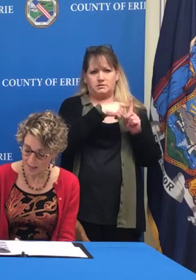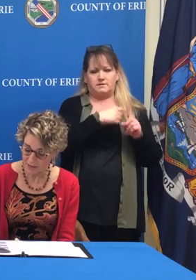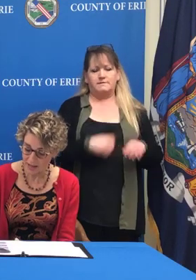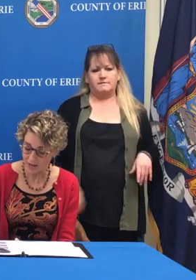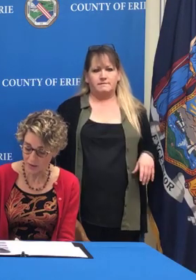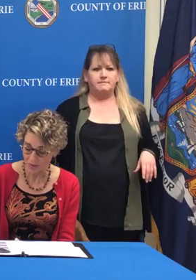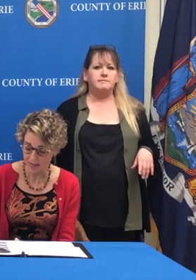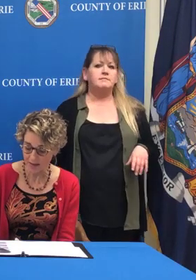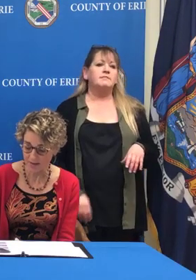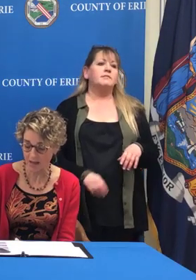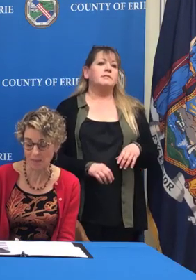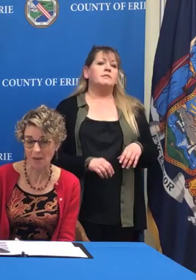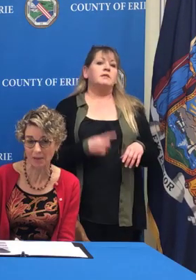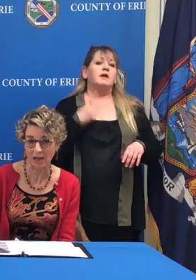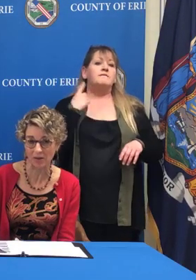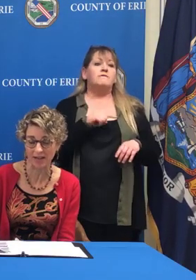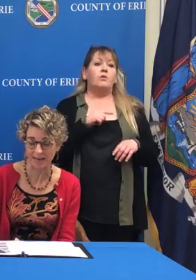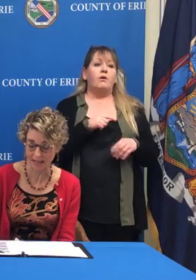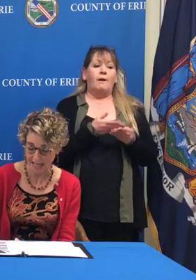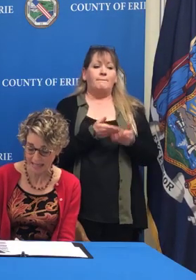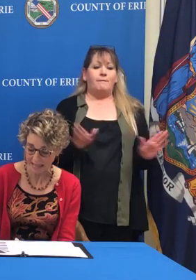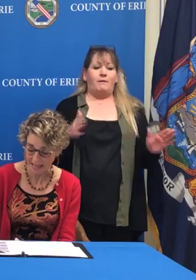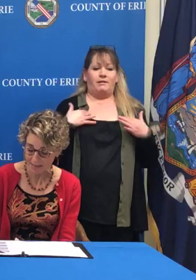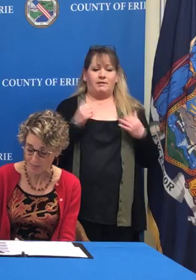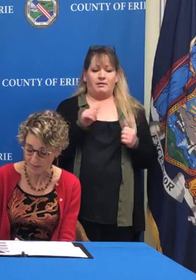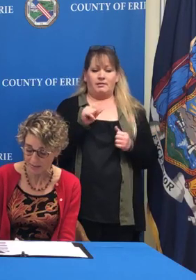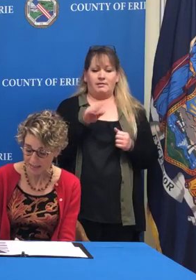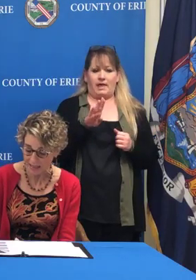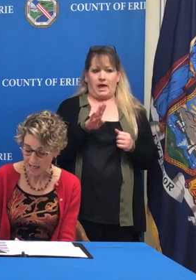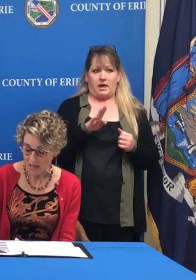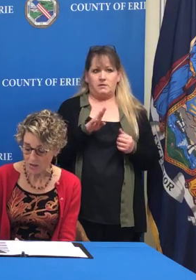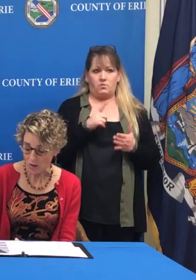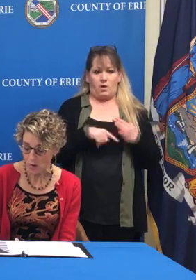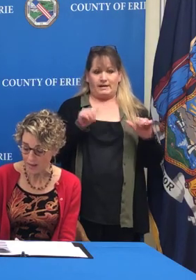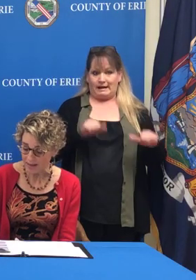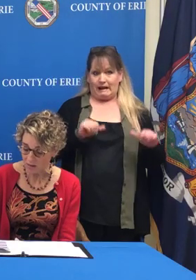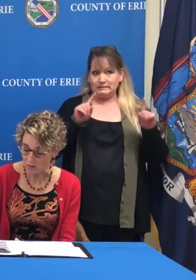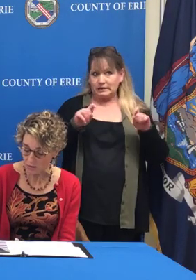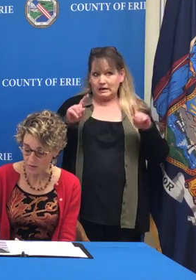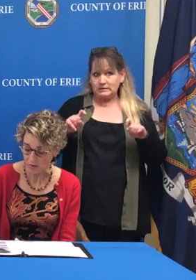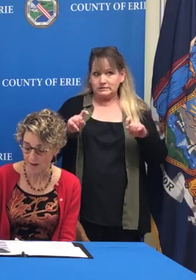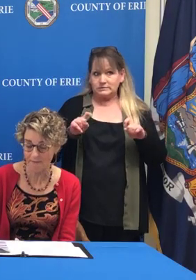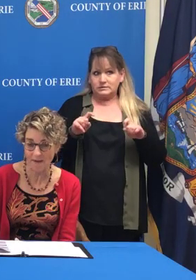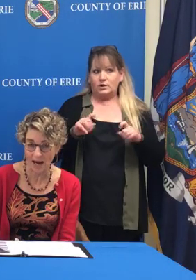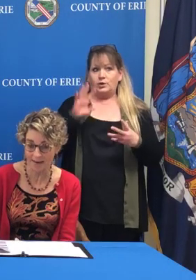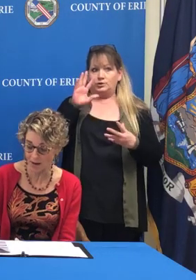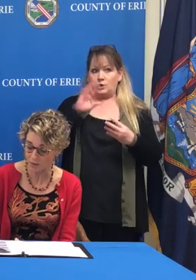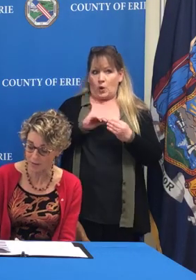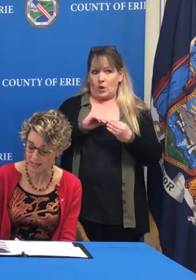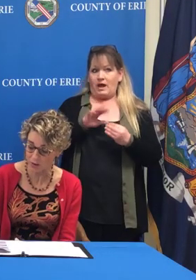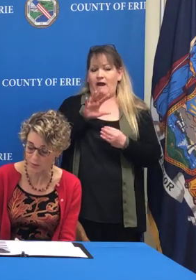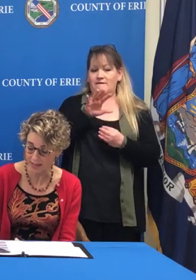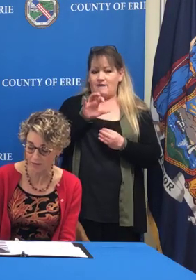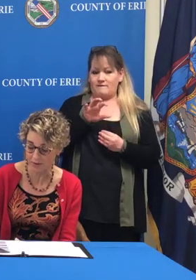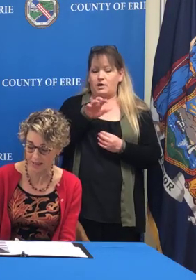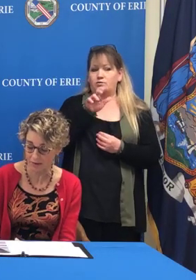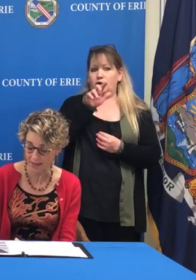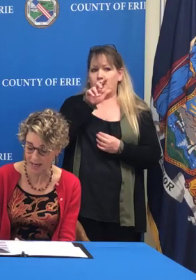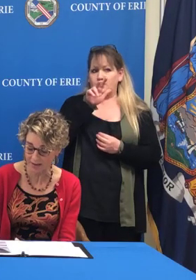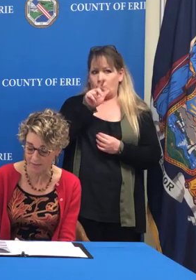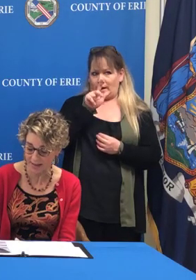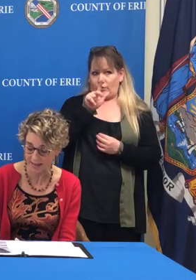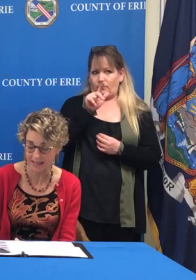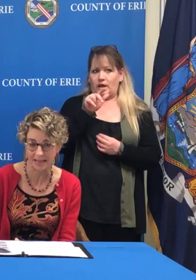So just in terms of the Public Health Lab's testing capability, so in total, 523